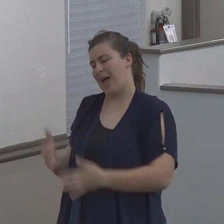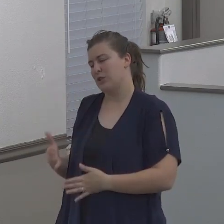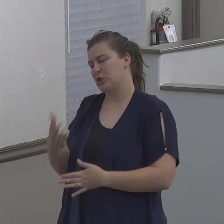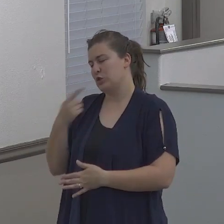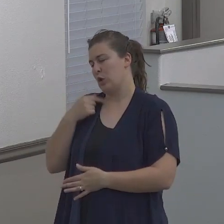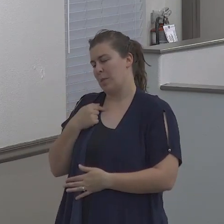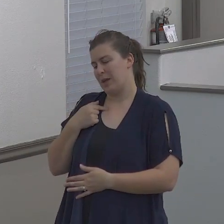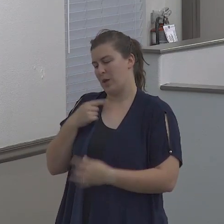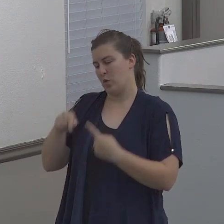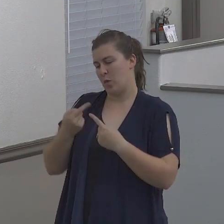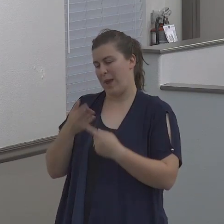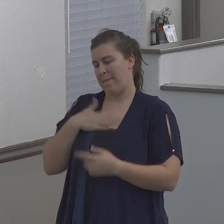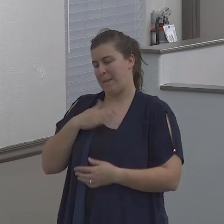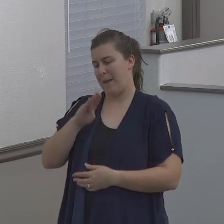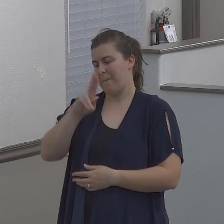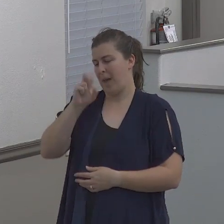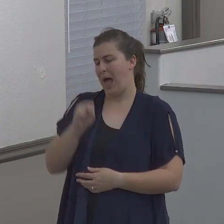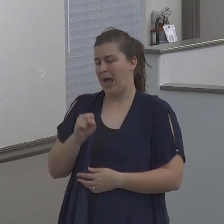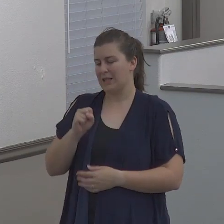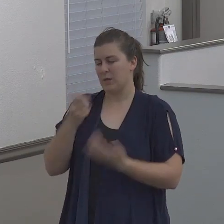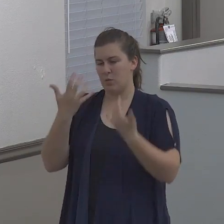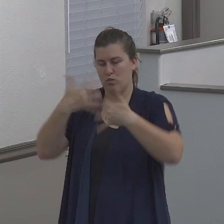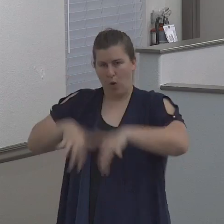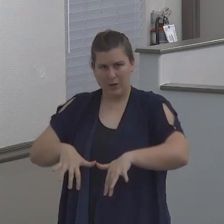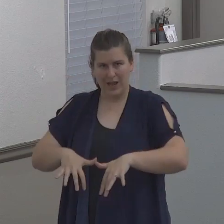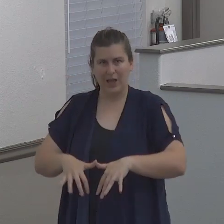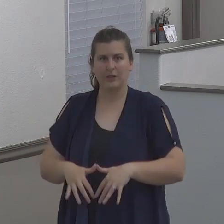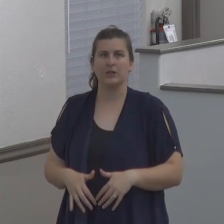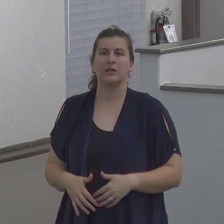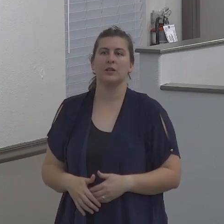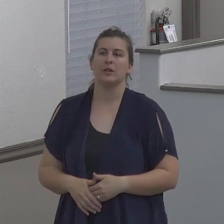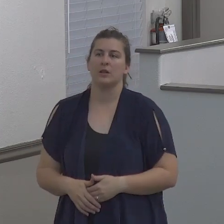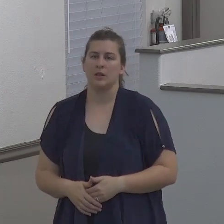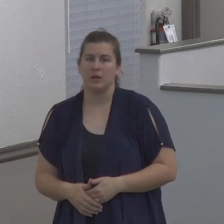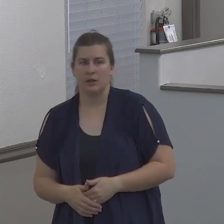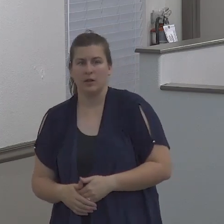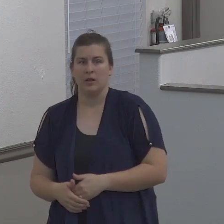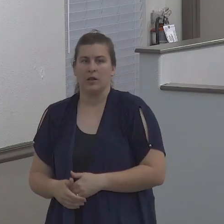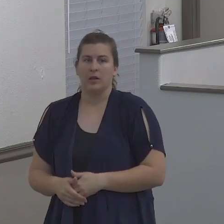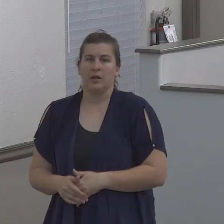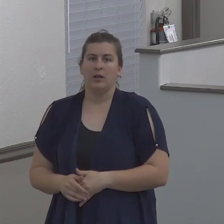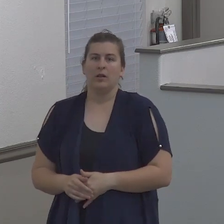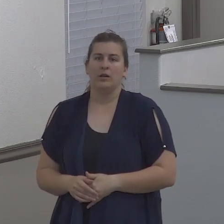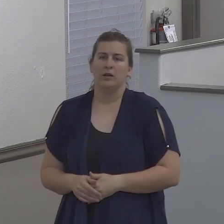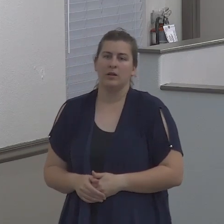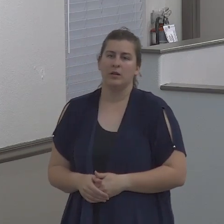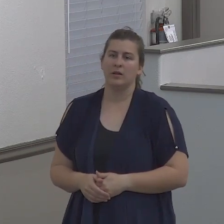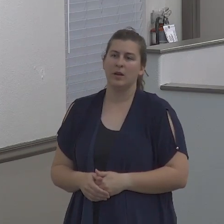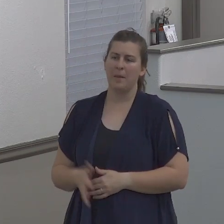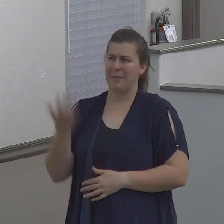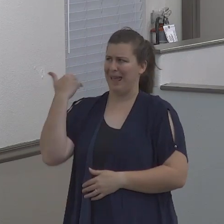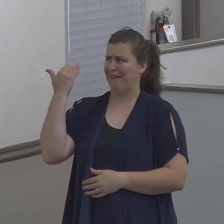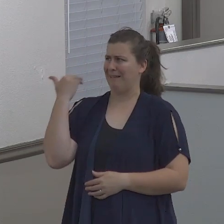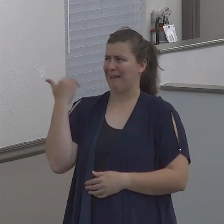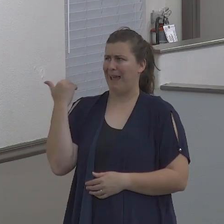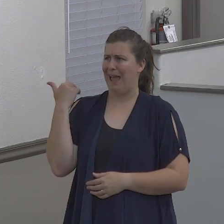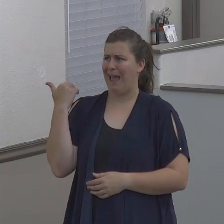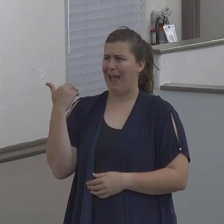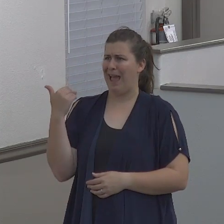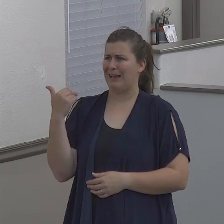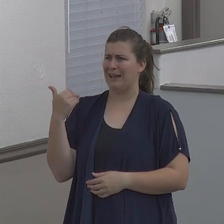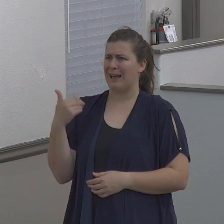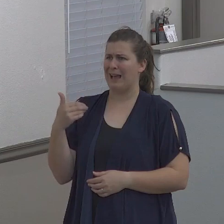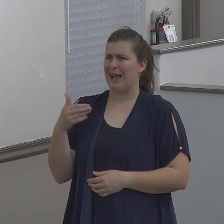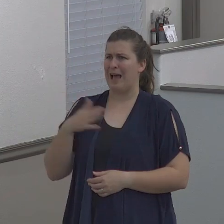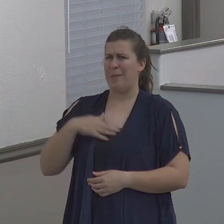I remember Pastor Dion, the bus broke down. When I was a youth pastor, the kids used to laugh about it. In fact, the kids were disappointed if we ever